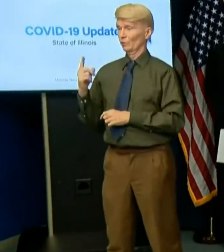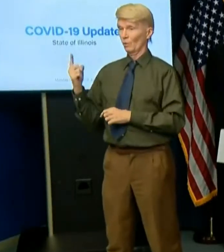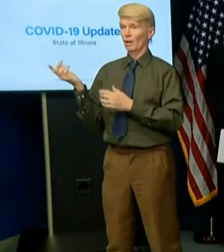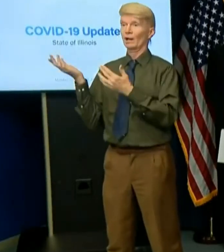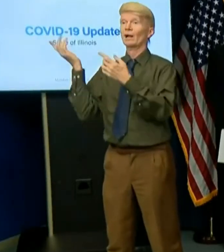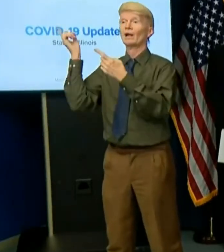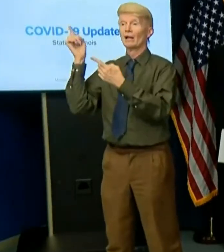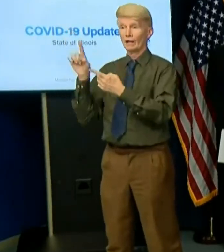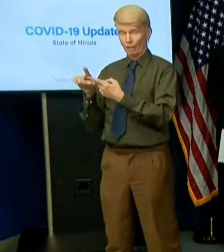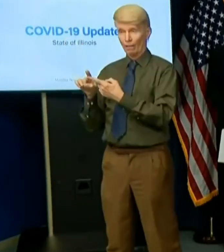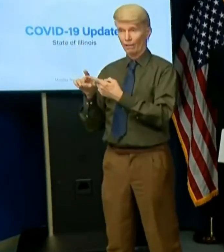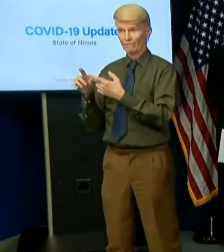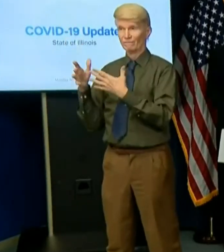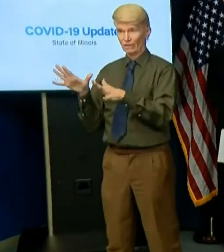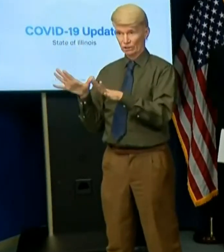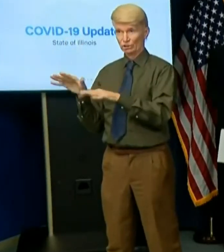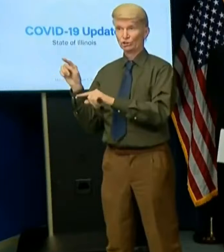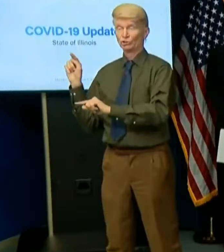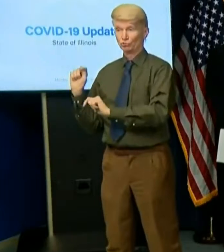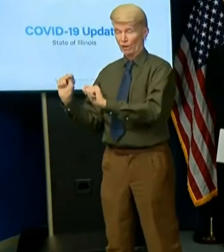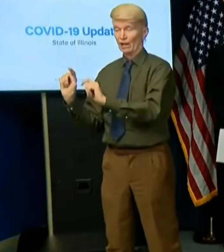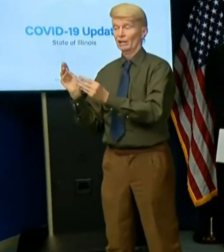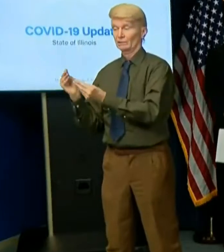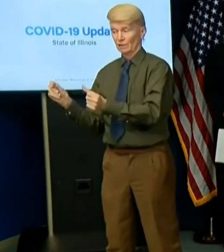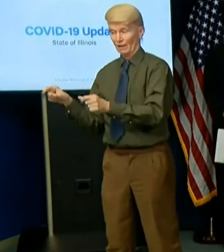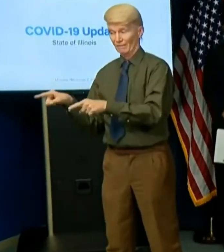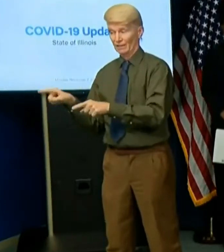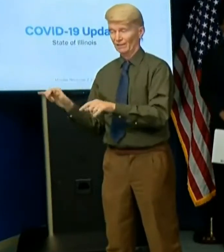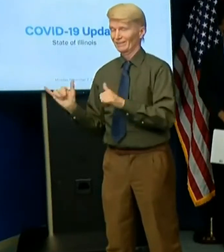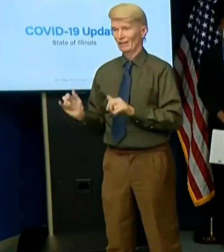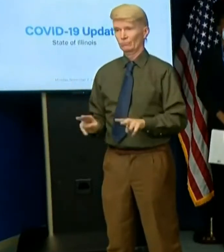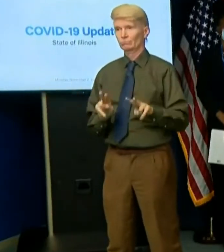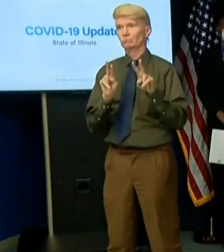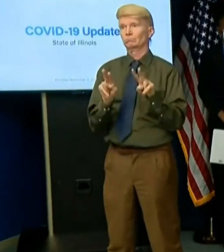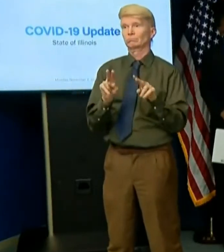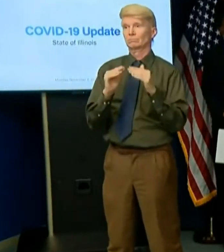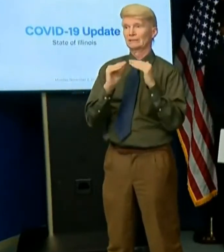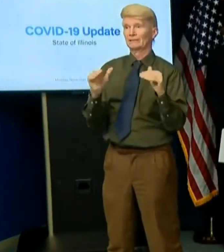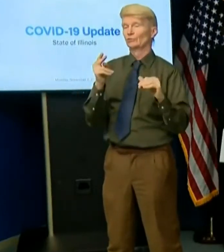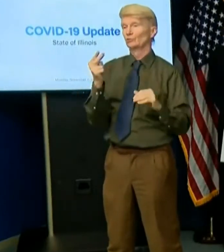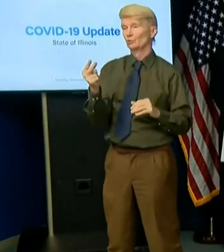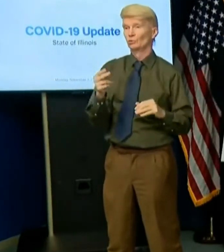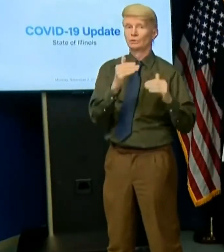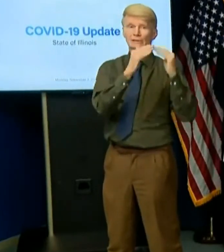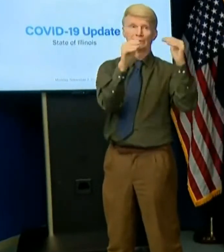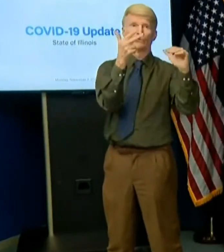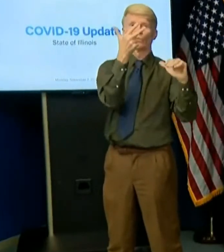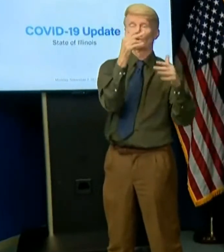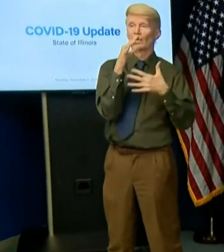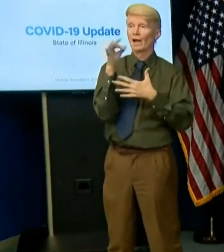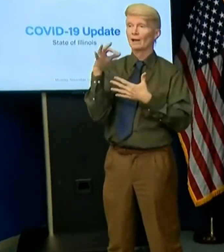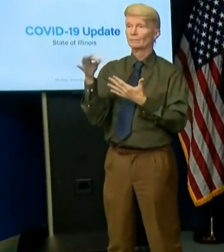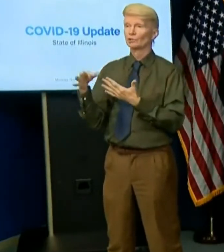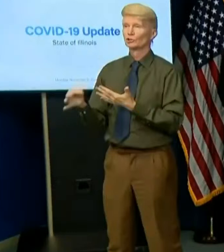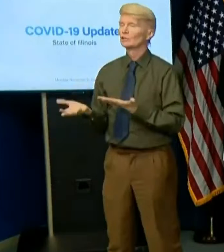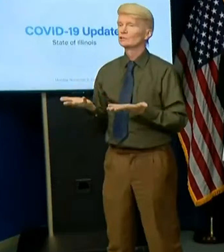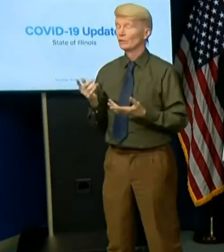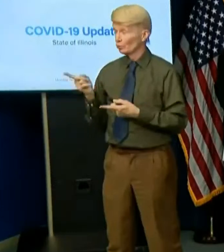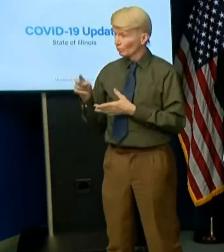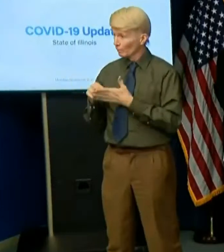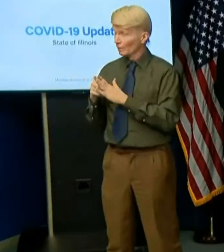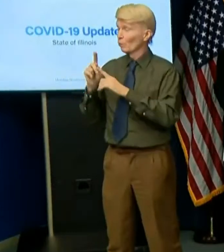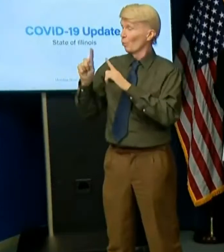mitigation measures have been put in place, we have to look at tier 2 and tier 3. That's the question. When would we